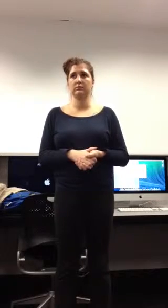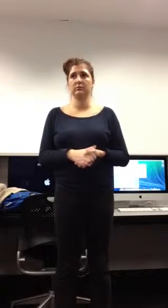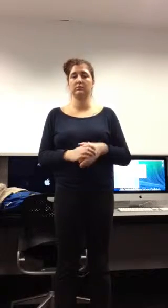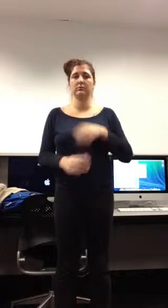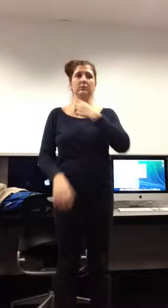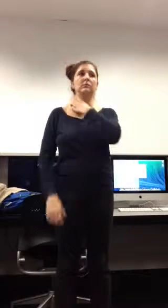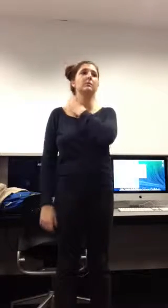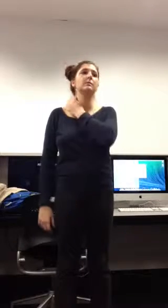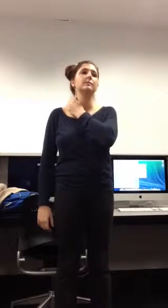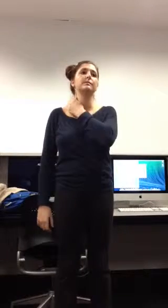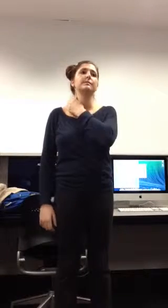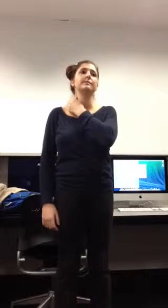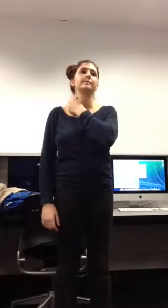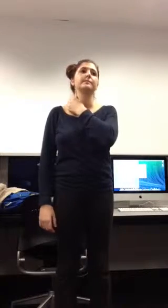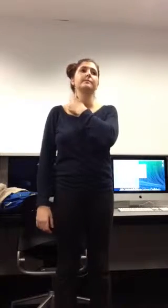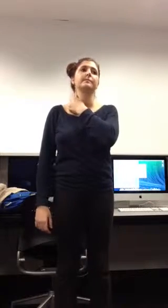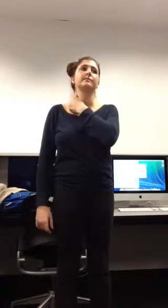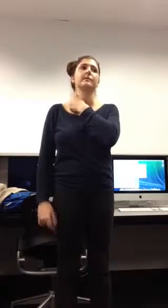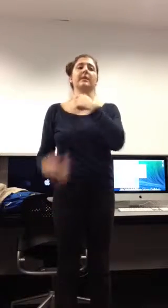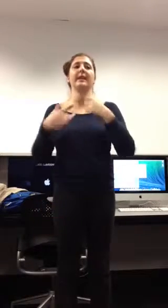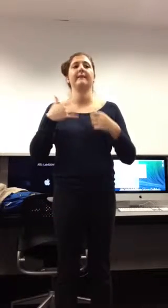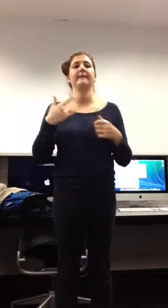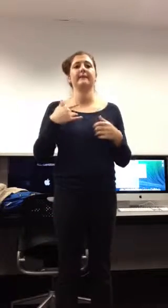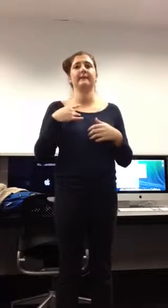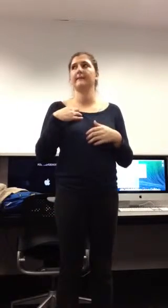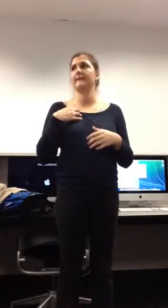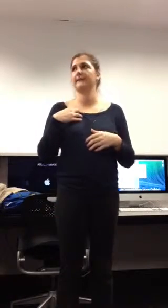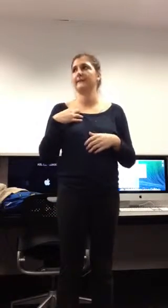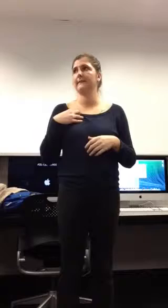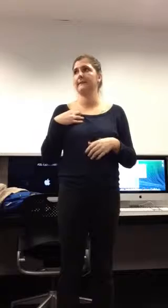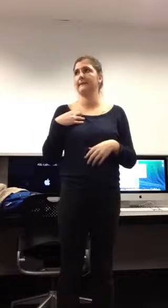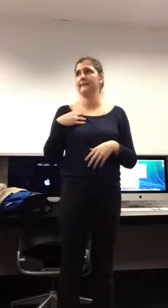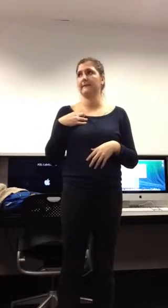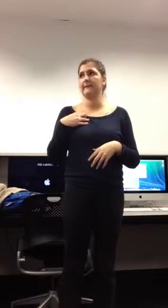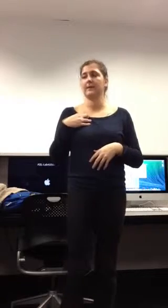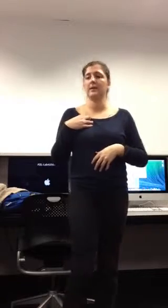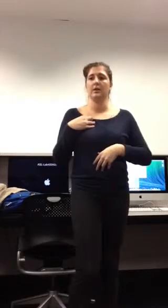of the principles of our entire government ASL. and system. In ASL.